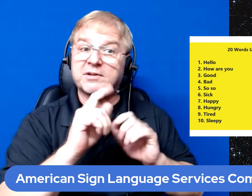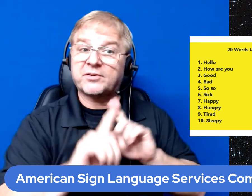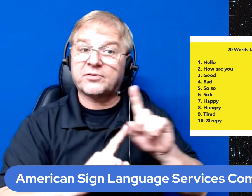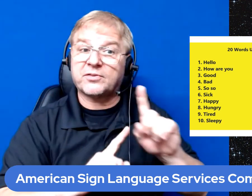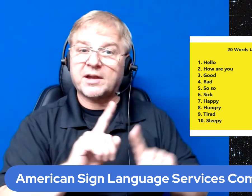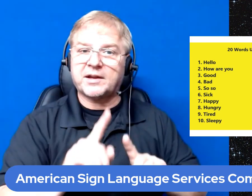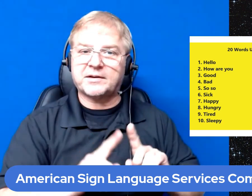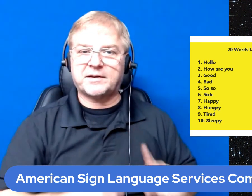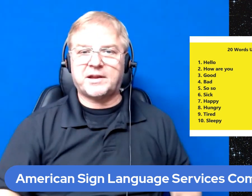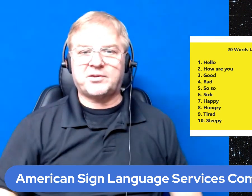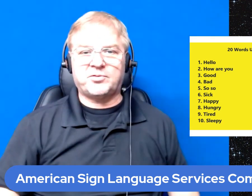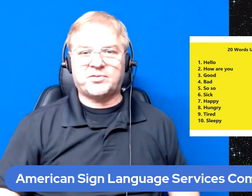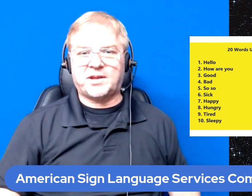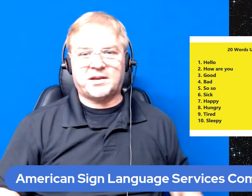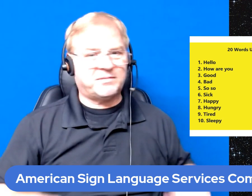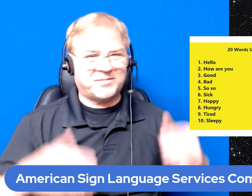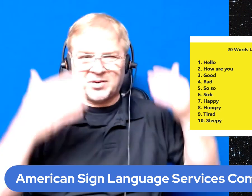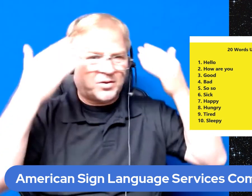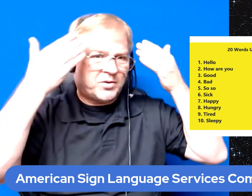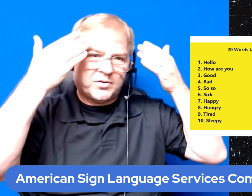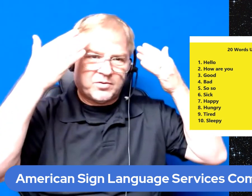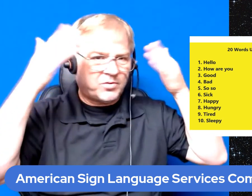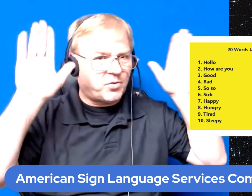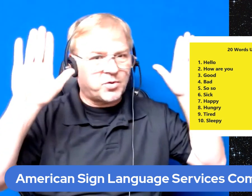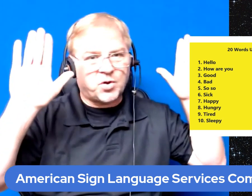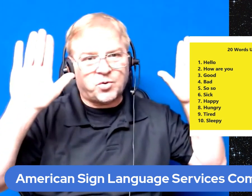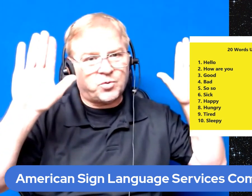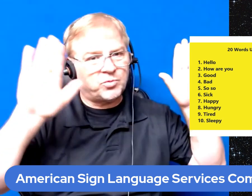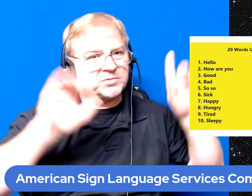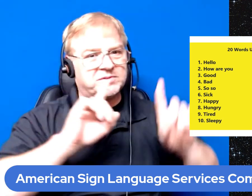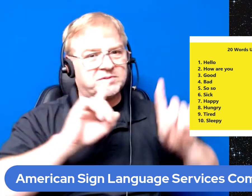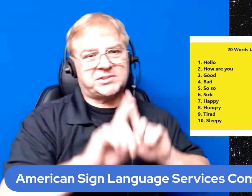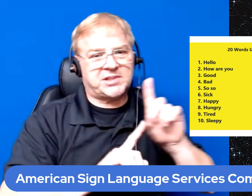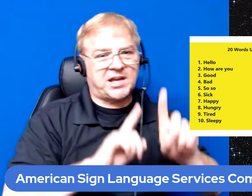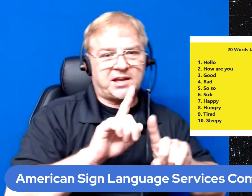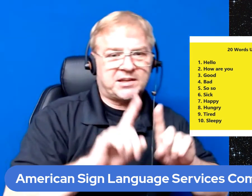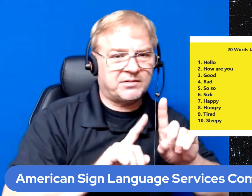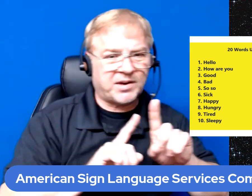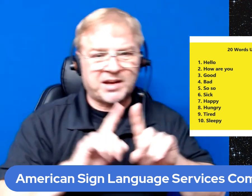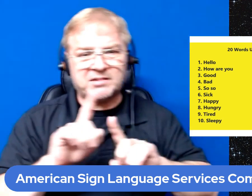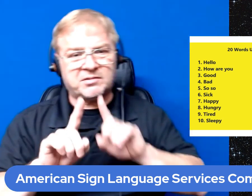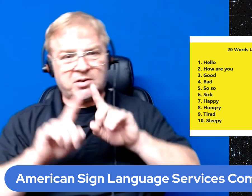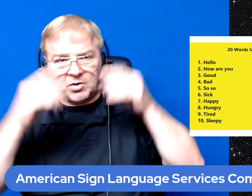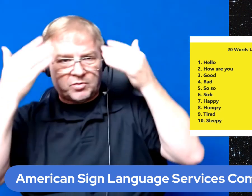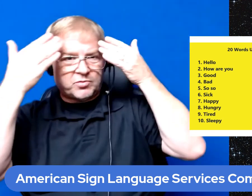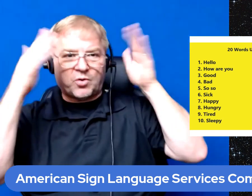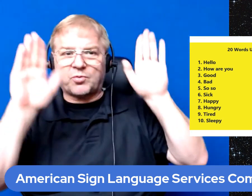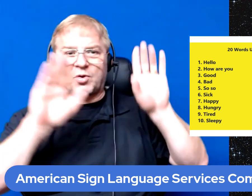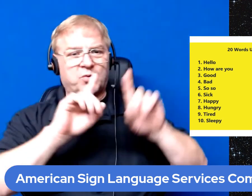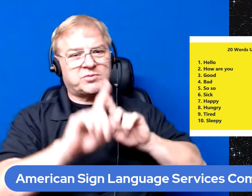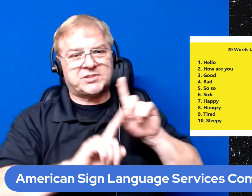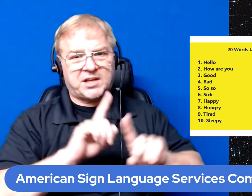to sign. And you say, don't know, sign, right? Don't know,